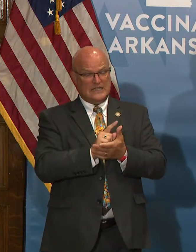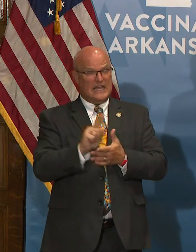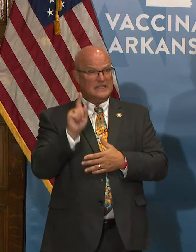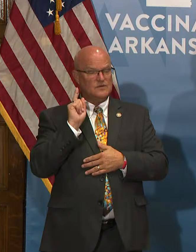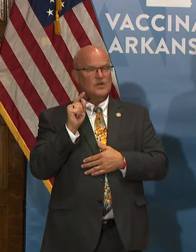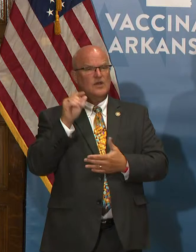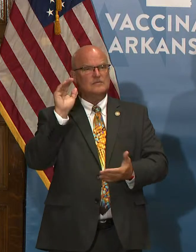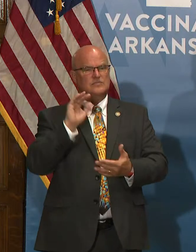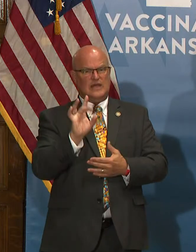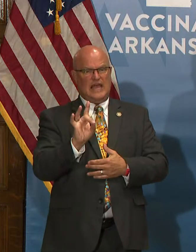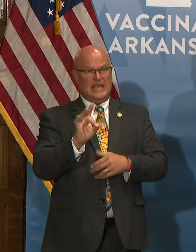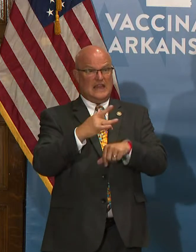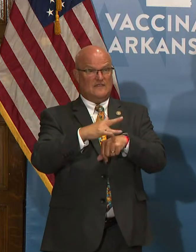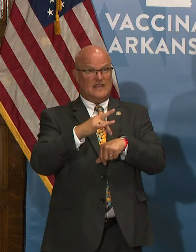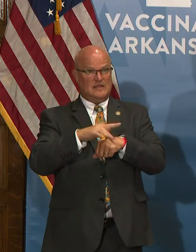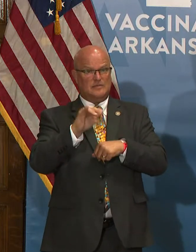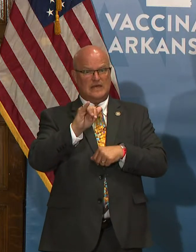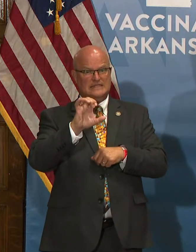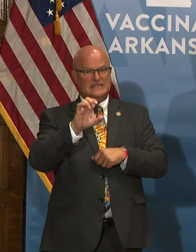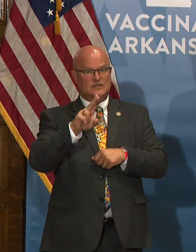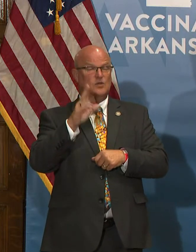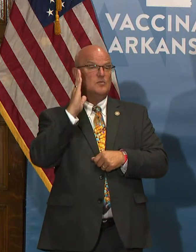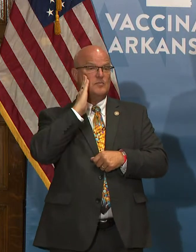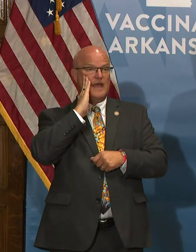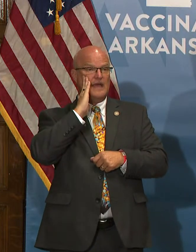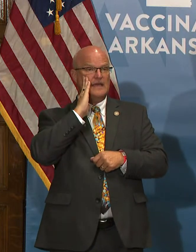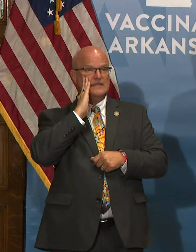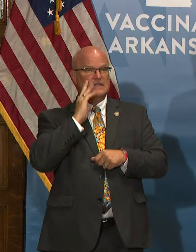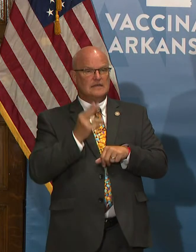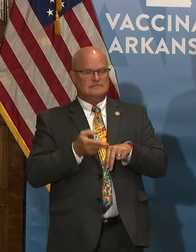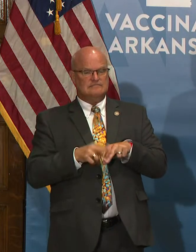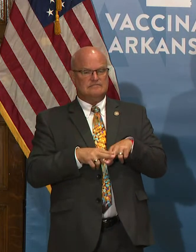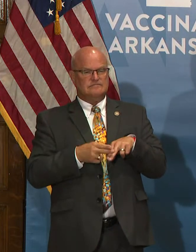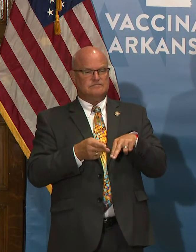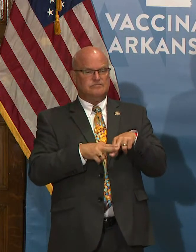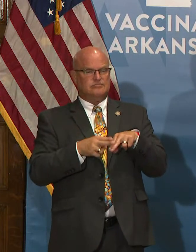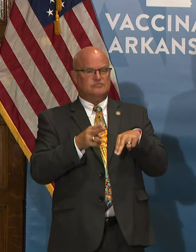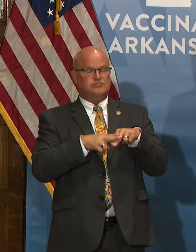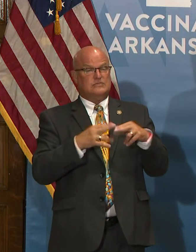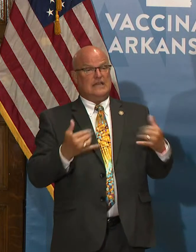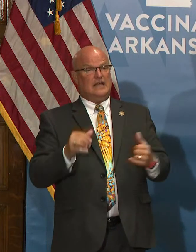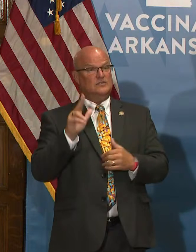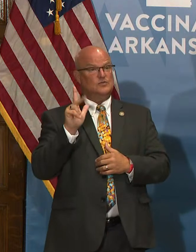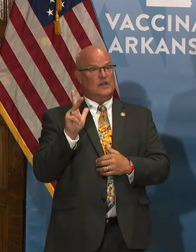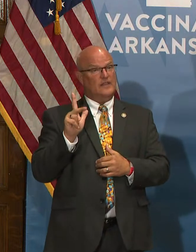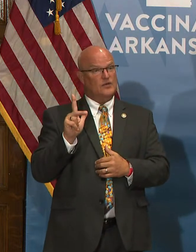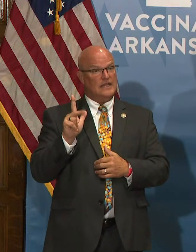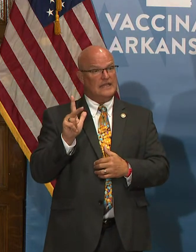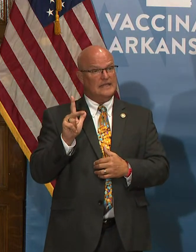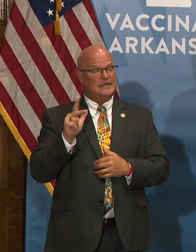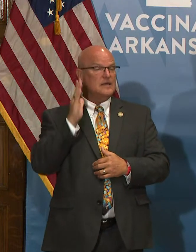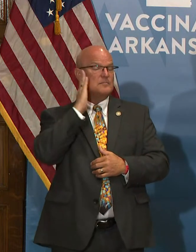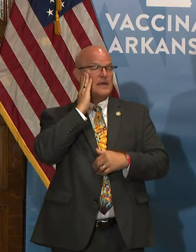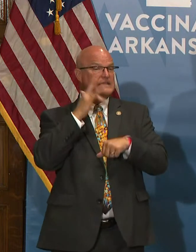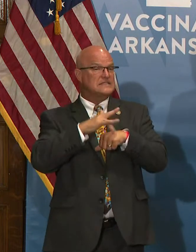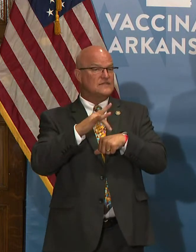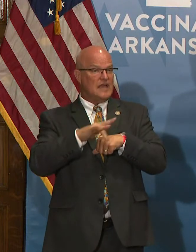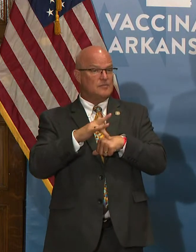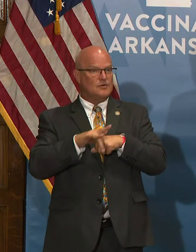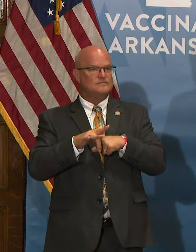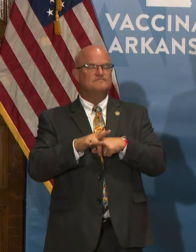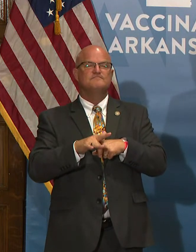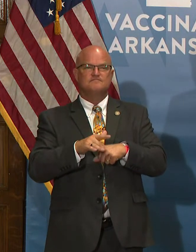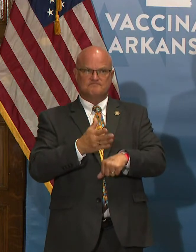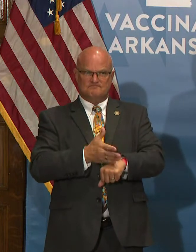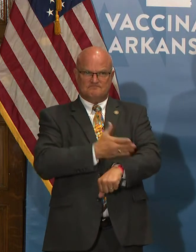it got down to 8 available ICU beds. We've gradually increased that up to 23. And so this is